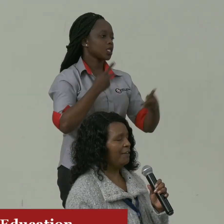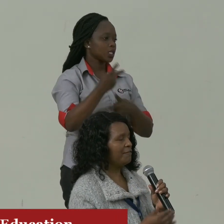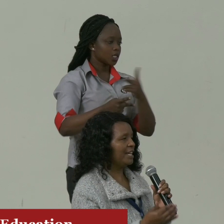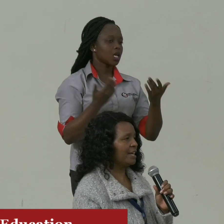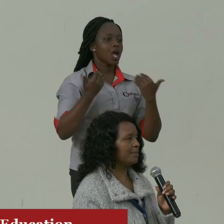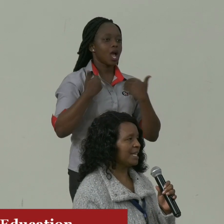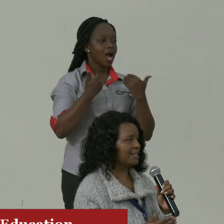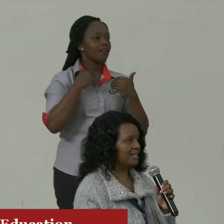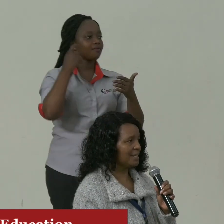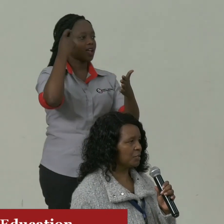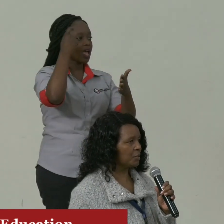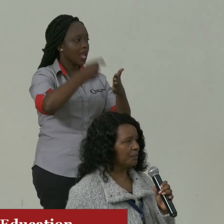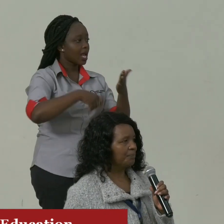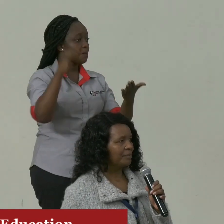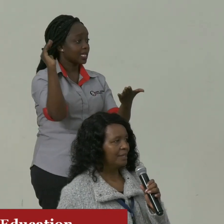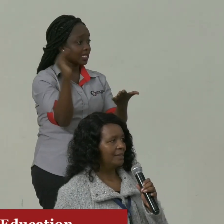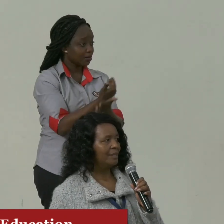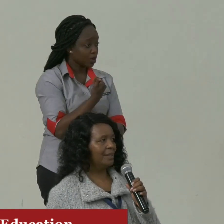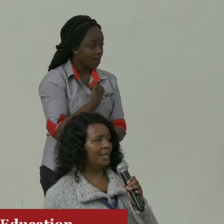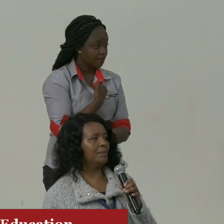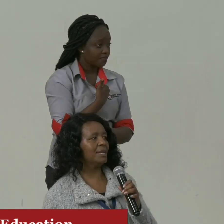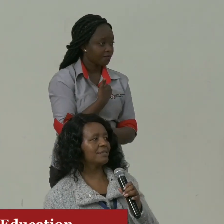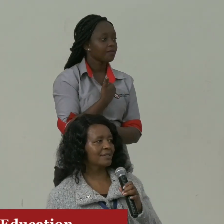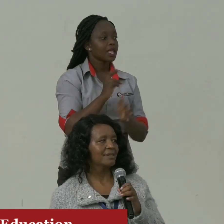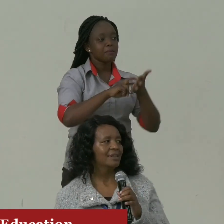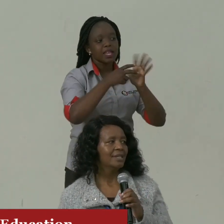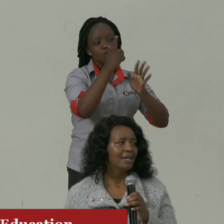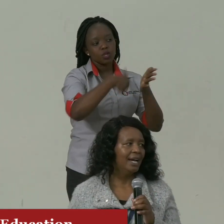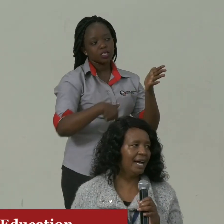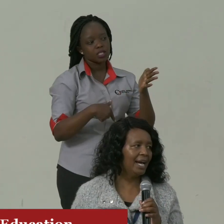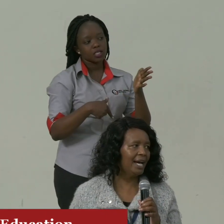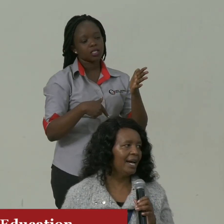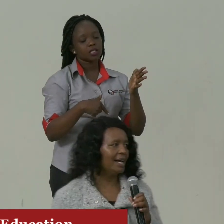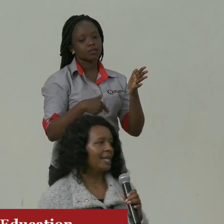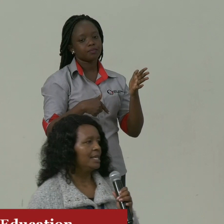you have the income tax exemption, it means